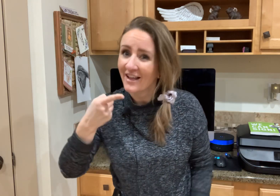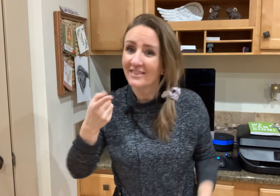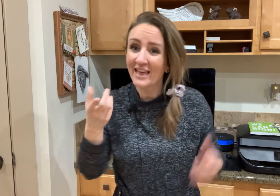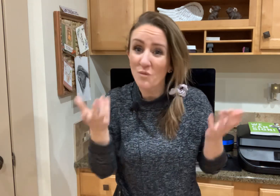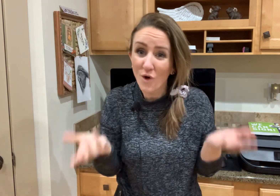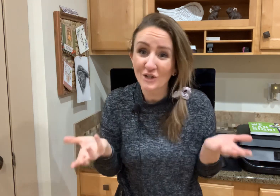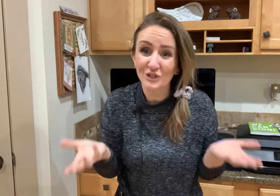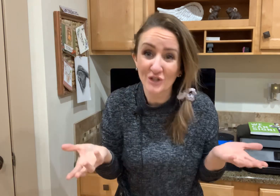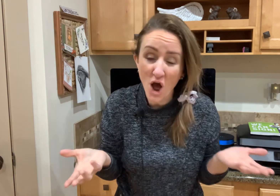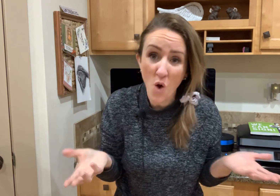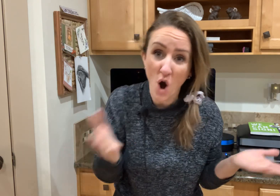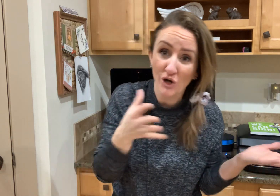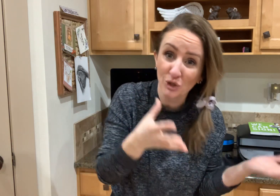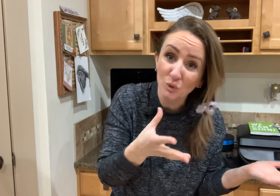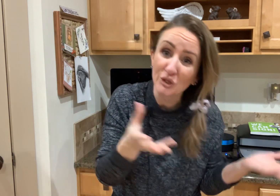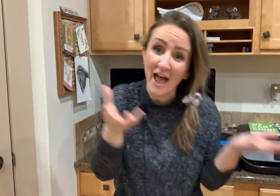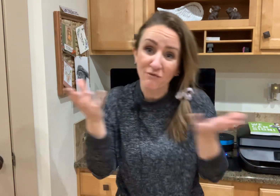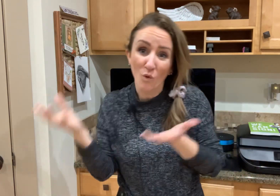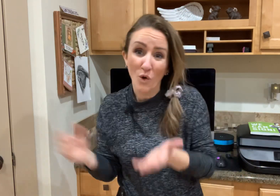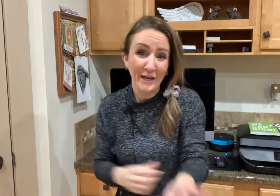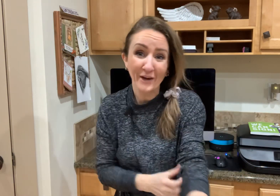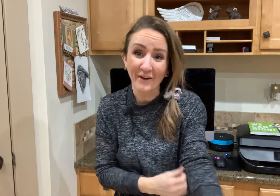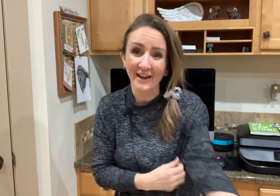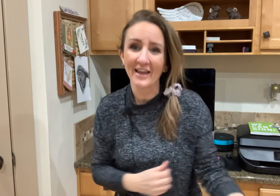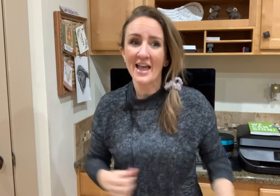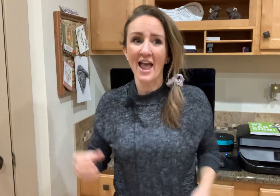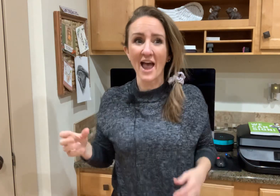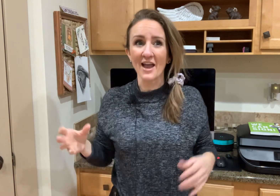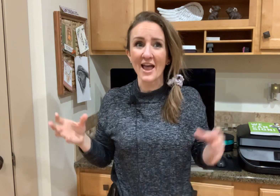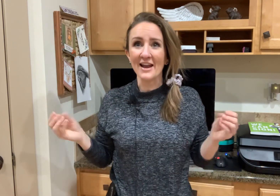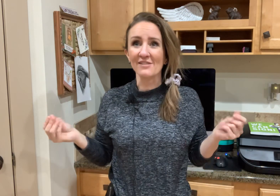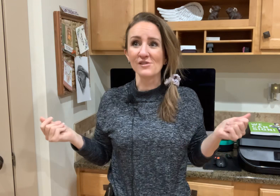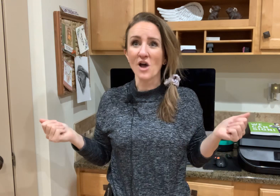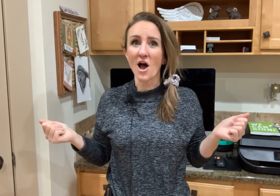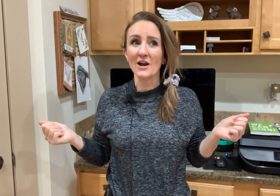they want to know, are you deaf or hearing? And it's not,